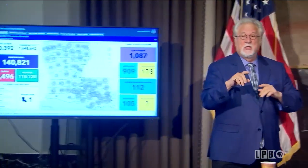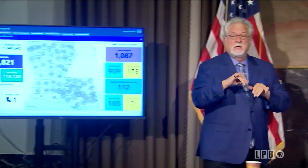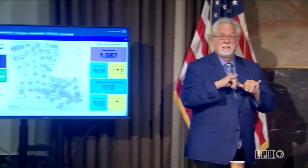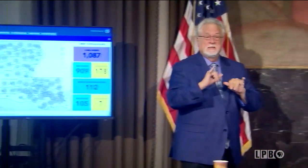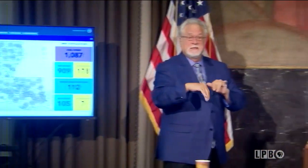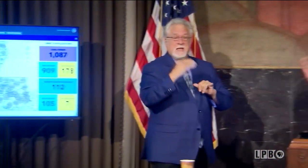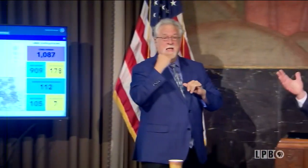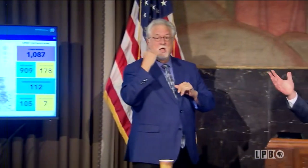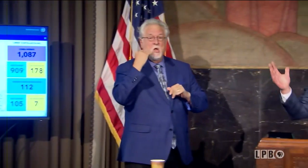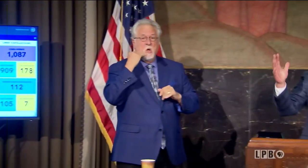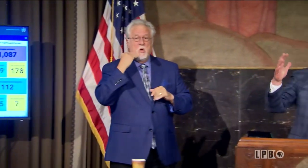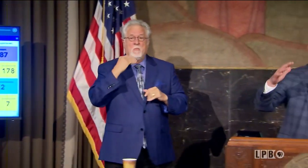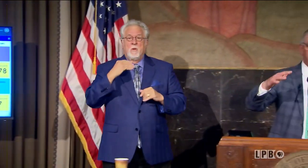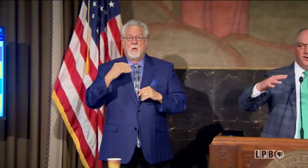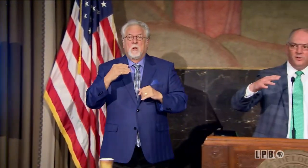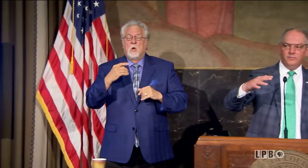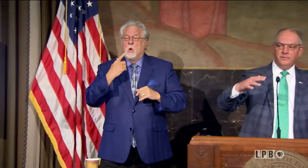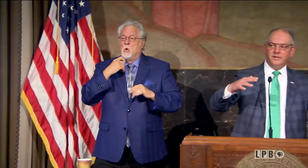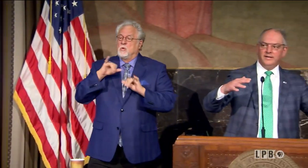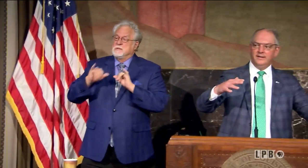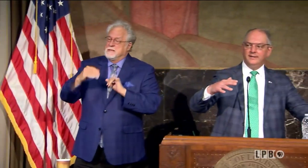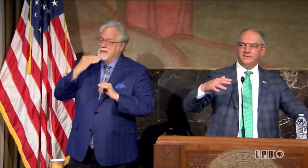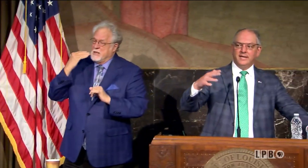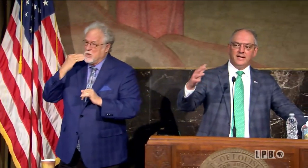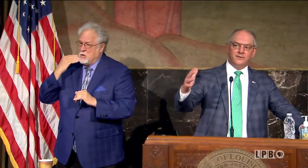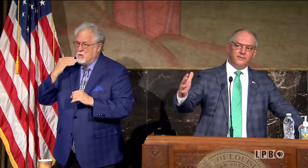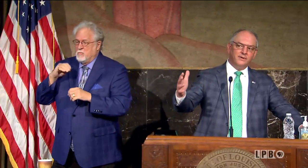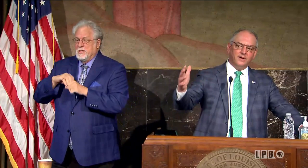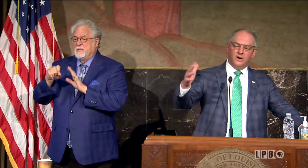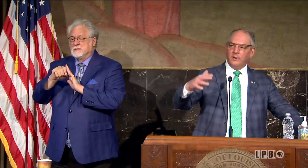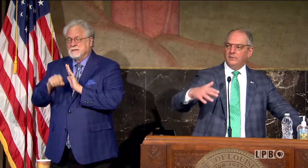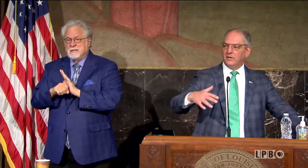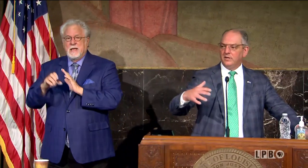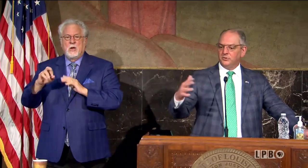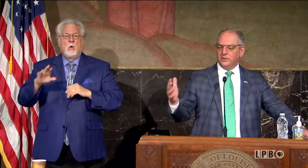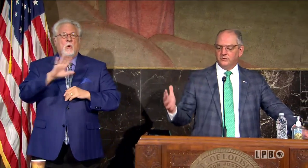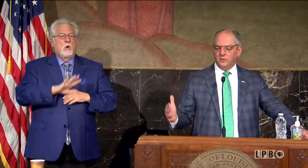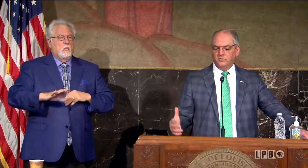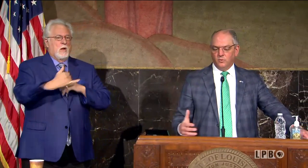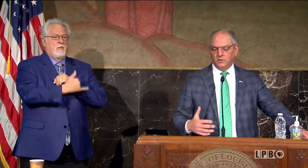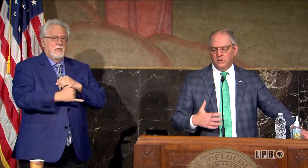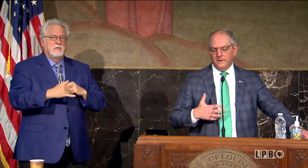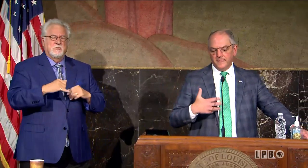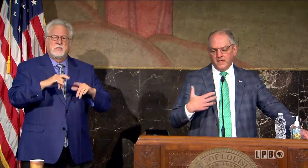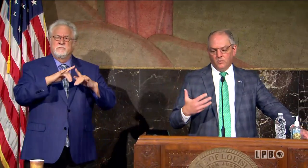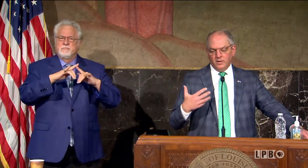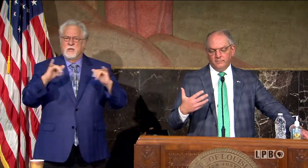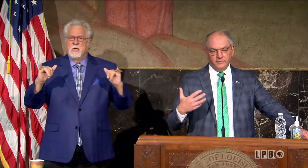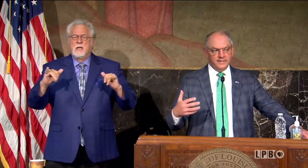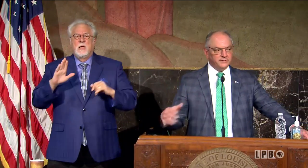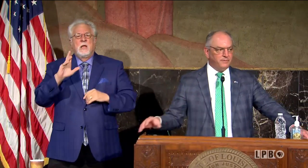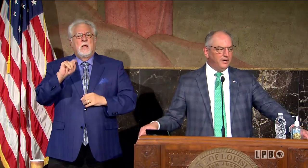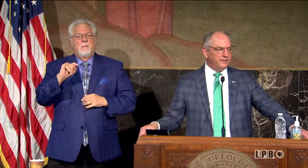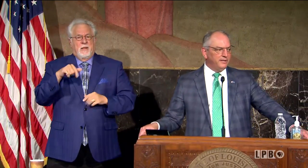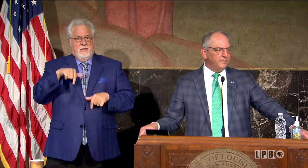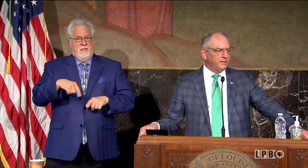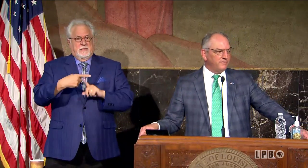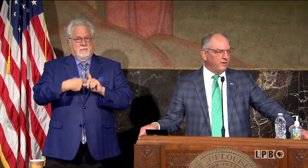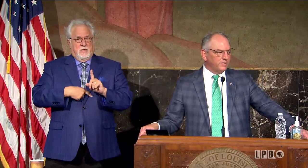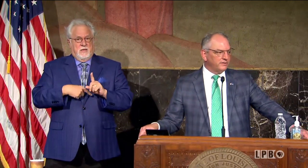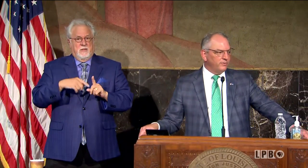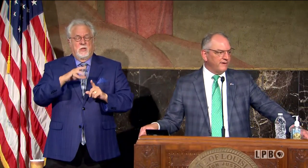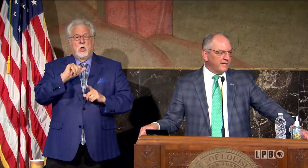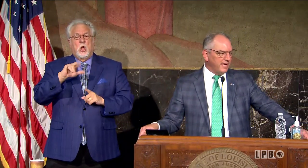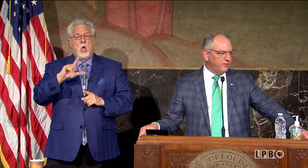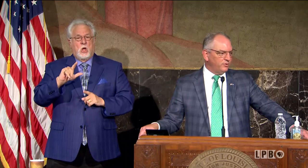order about who was really staying at home in the state or around the country and so forth. Well, this month, in the month